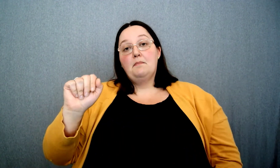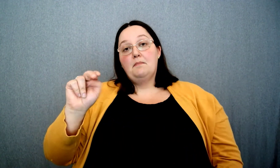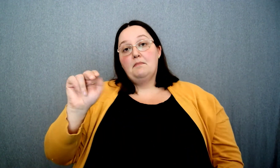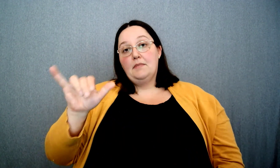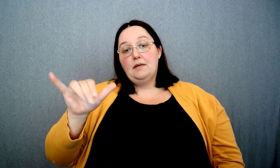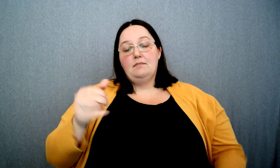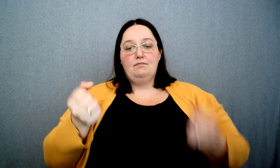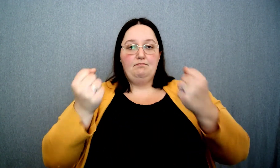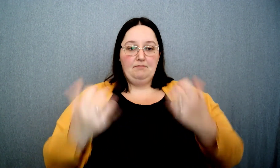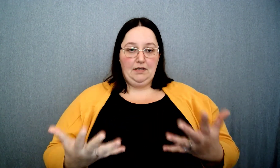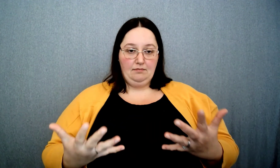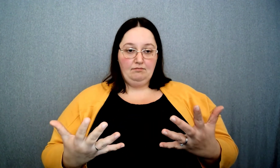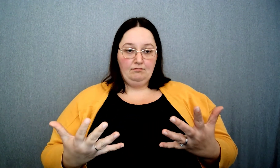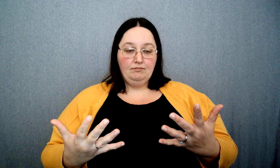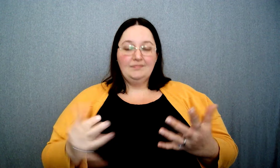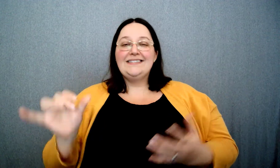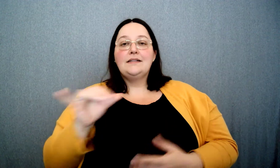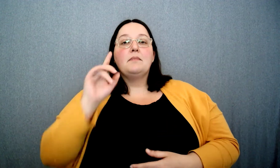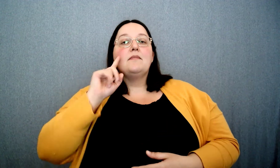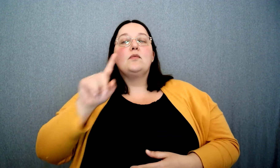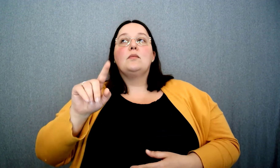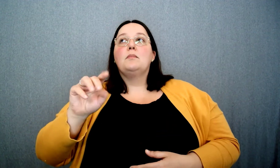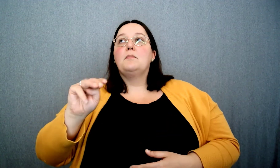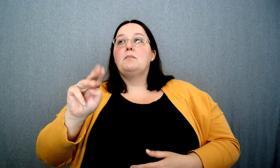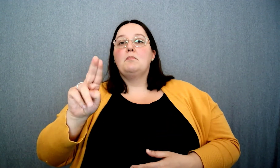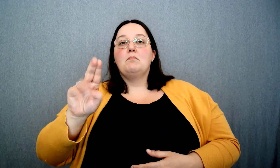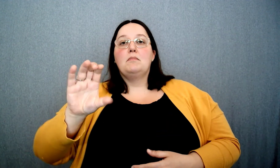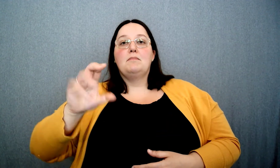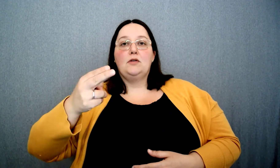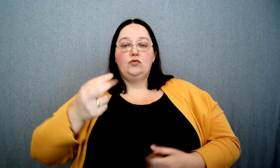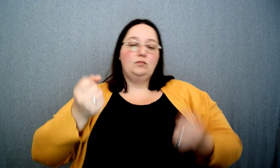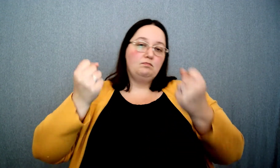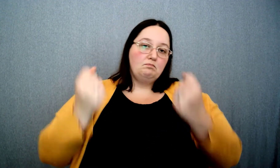Many. This is the same sign for much.